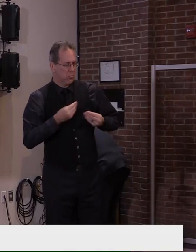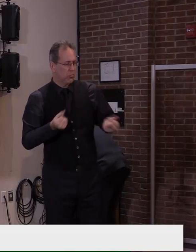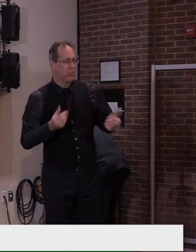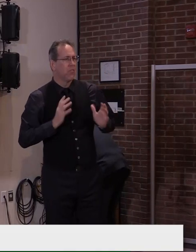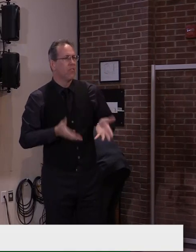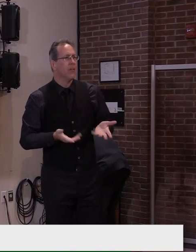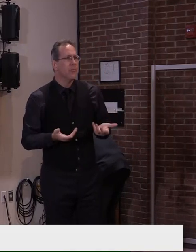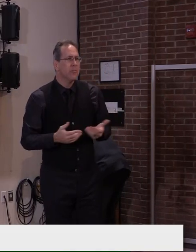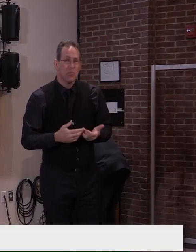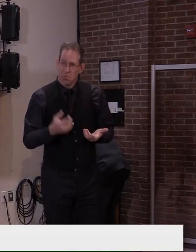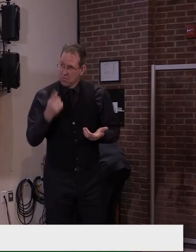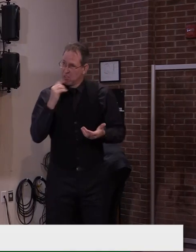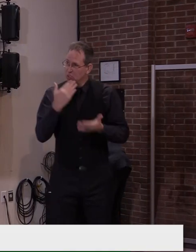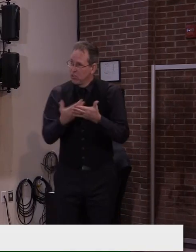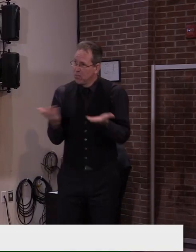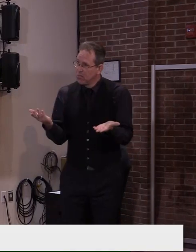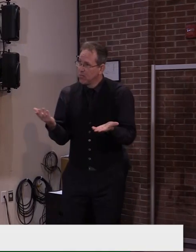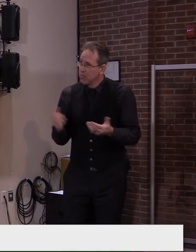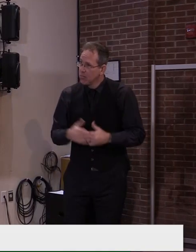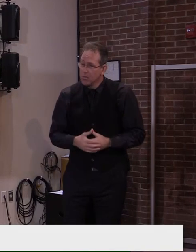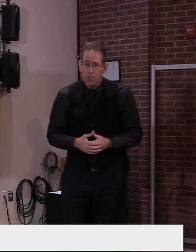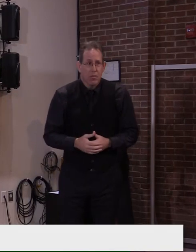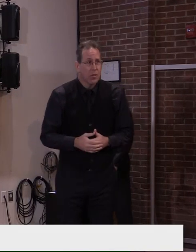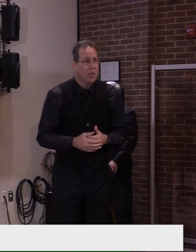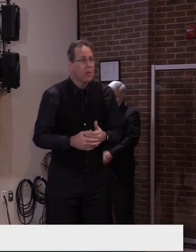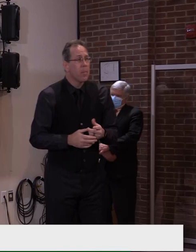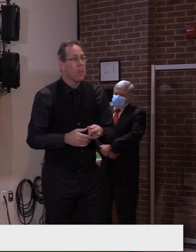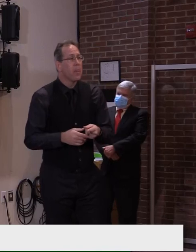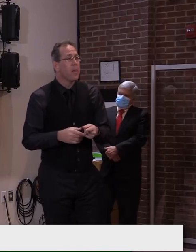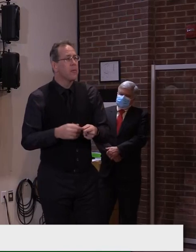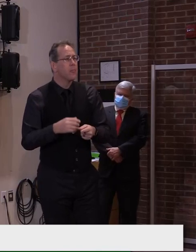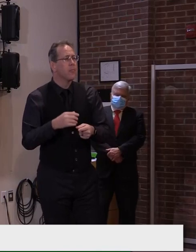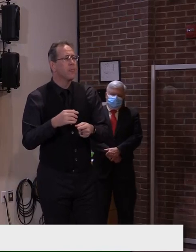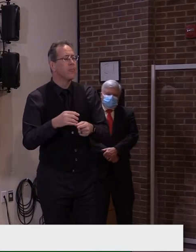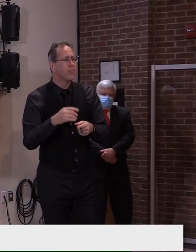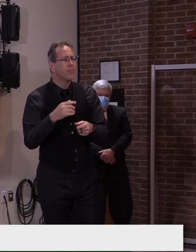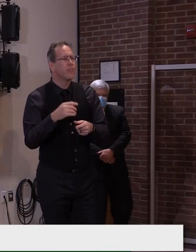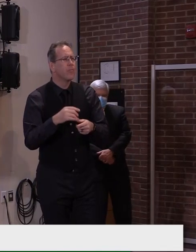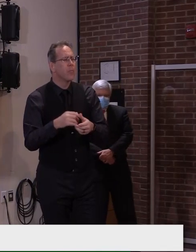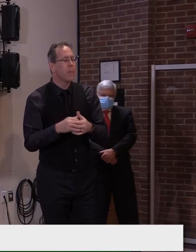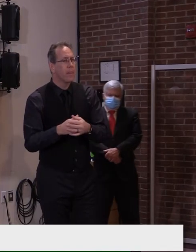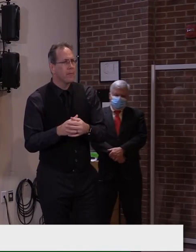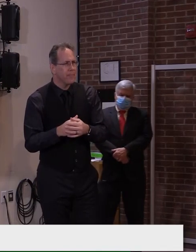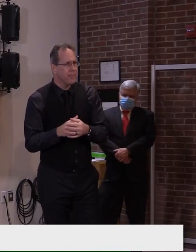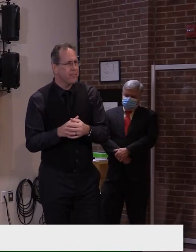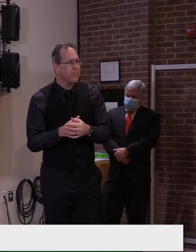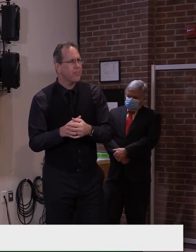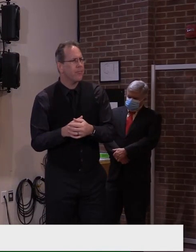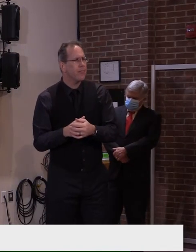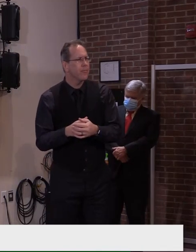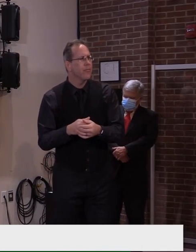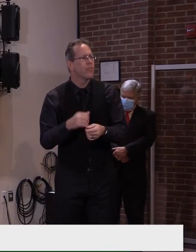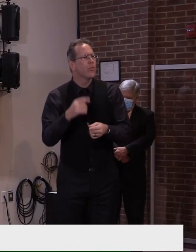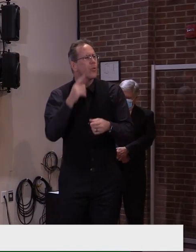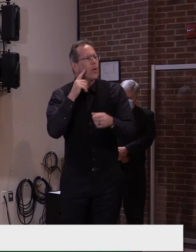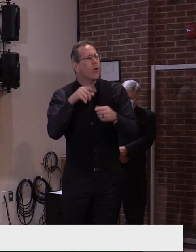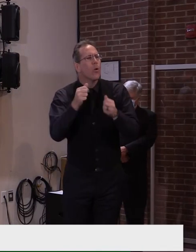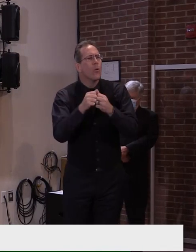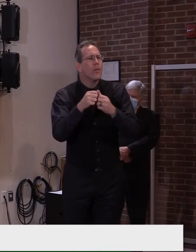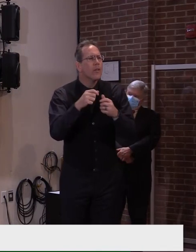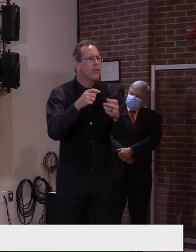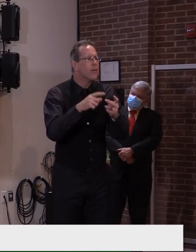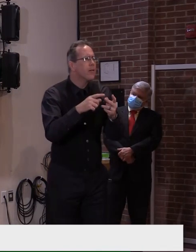we might actually be seeing a good scenario with COVID. I'm wondering what your thoughts are on that,